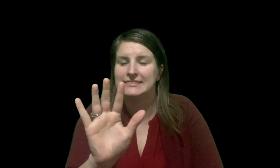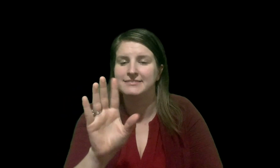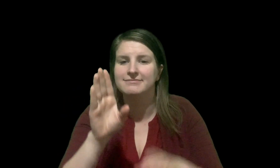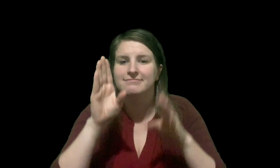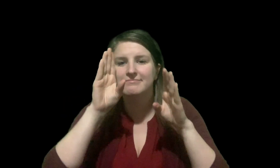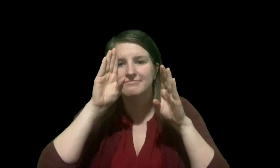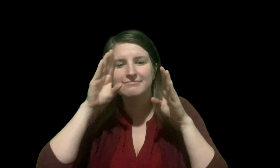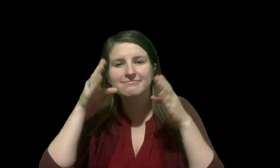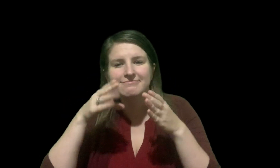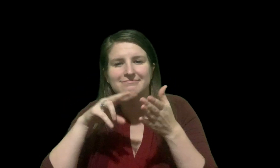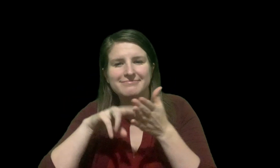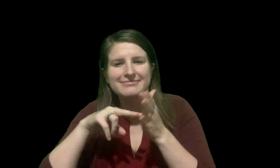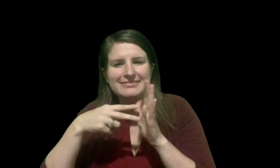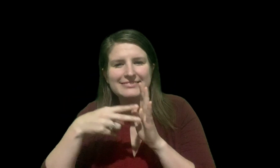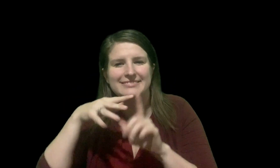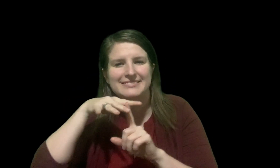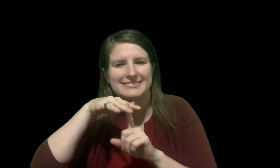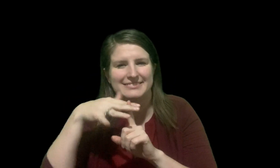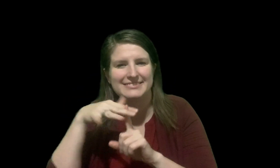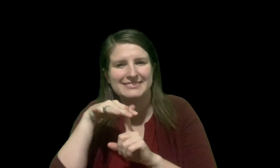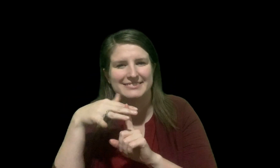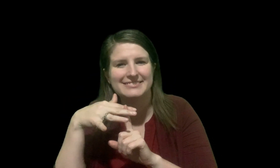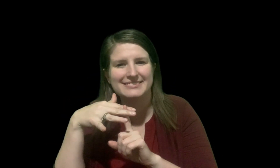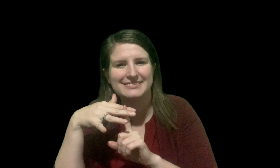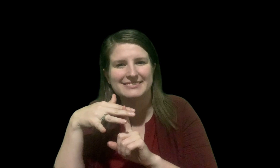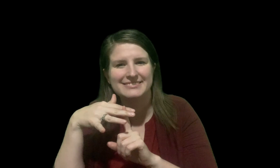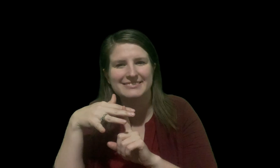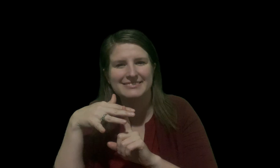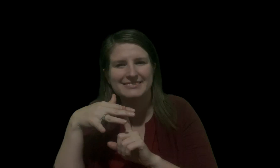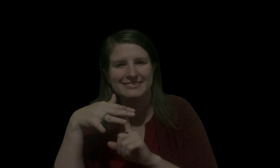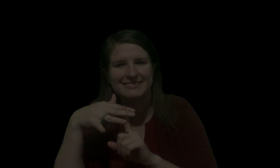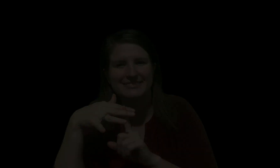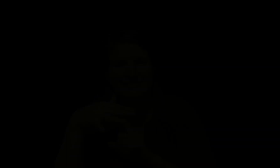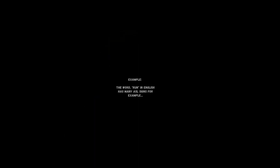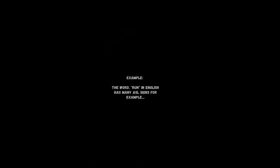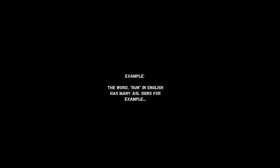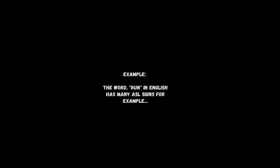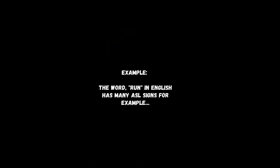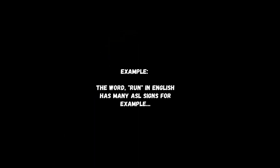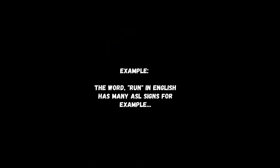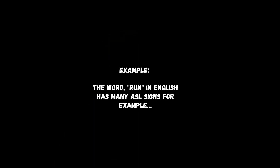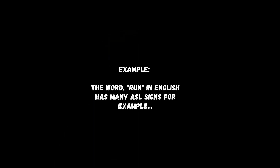don't just pair them up with one word in the other language. It all depends on context.